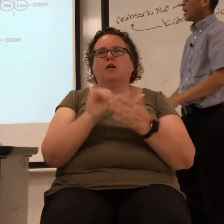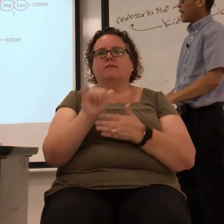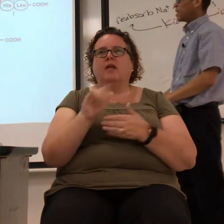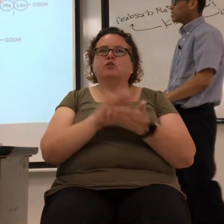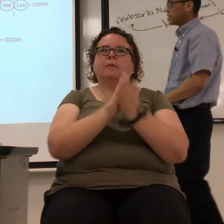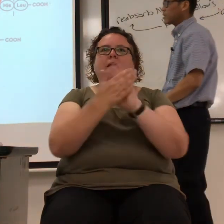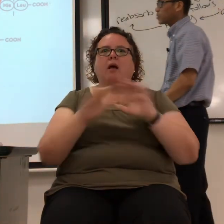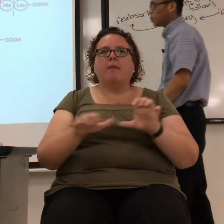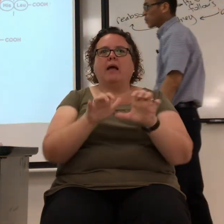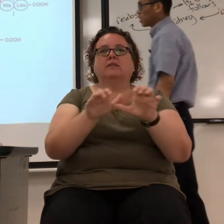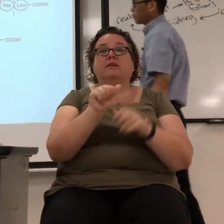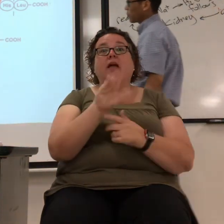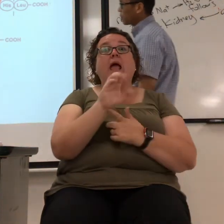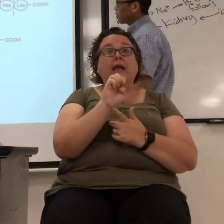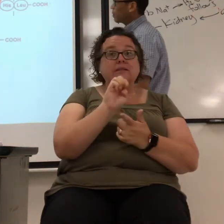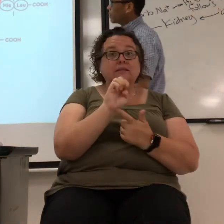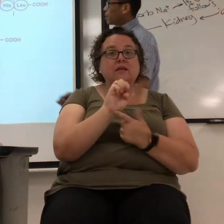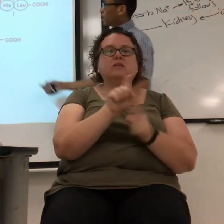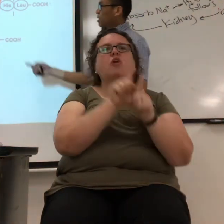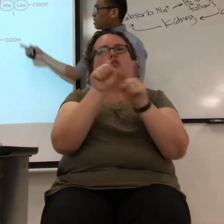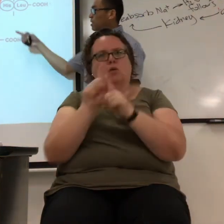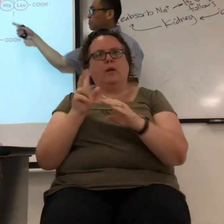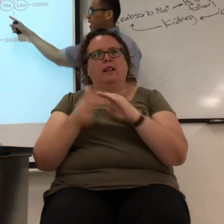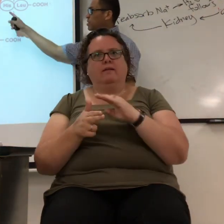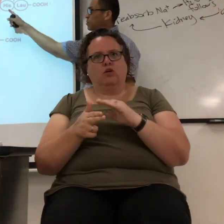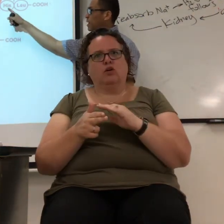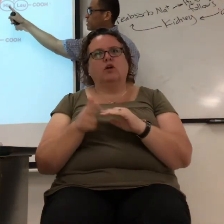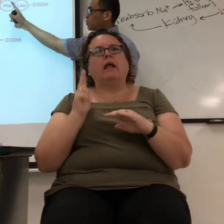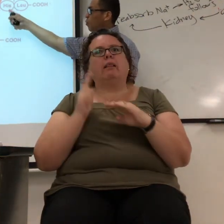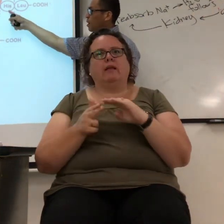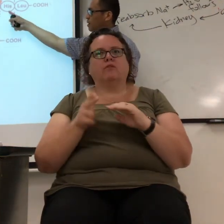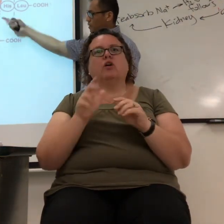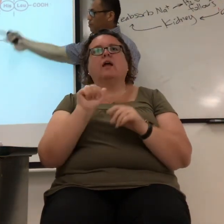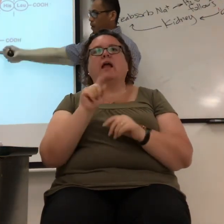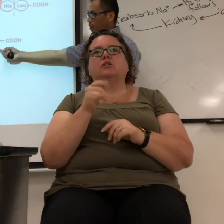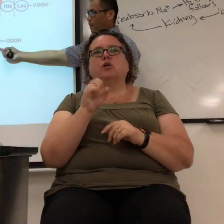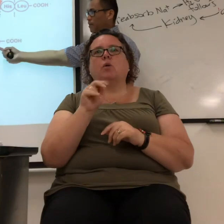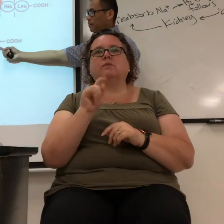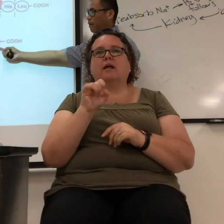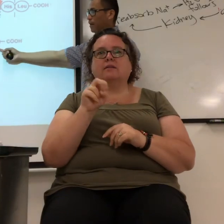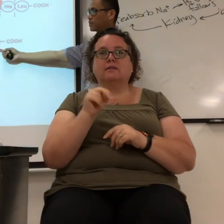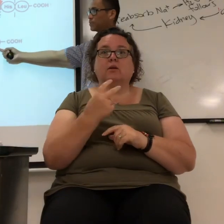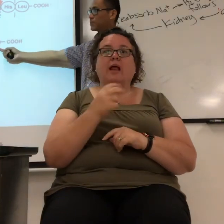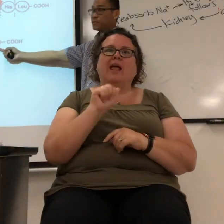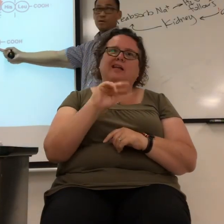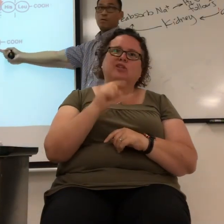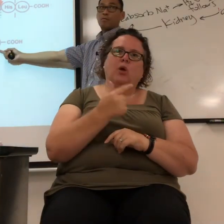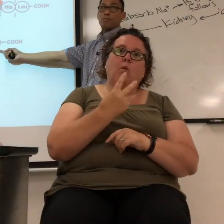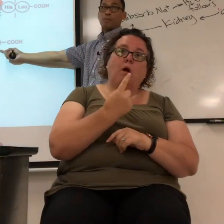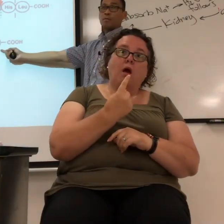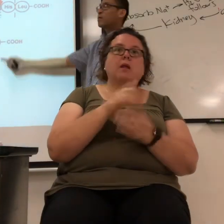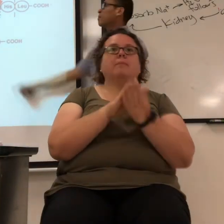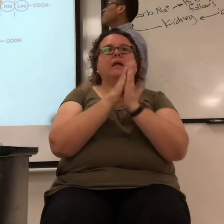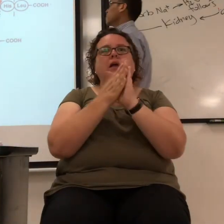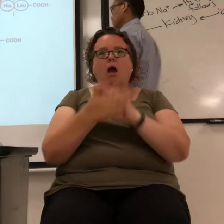active. ACE is also a cleaver. It cleaves angiotensin 1, and then you call it by default angiotensin 2.